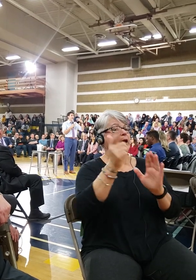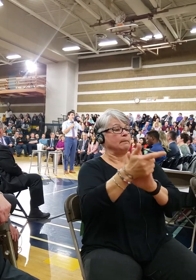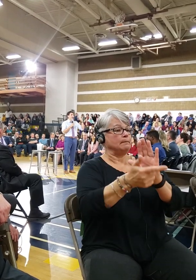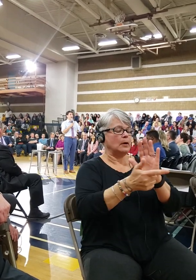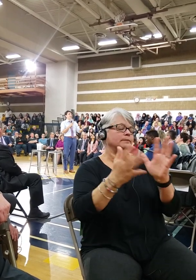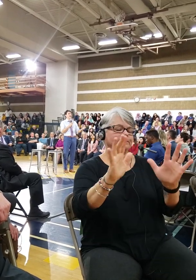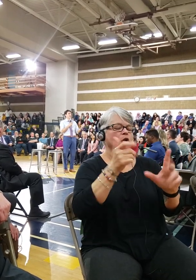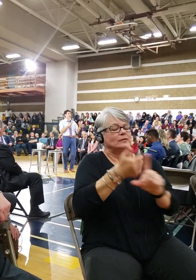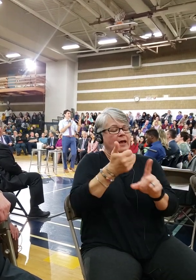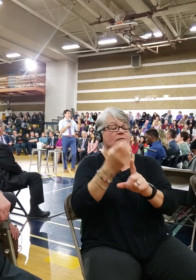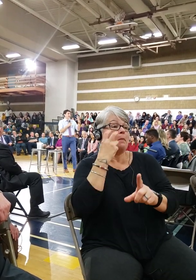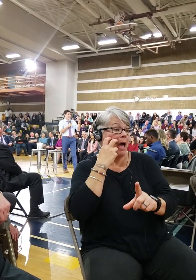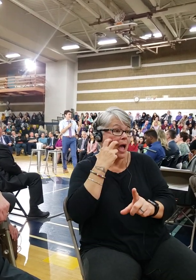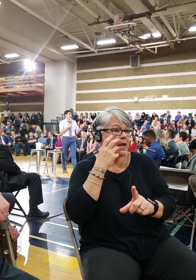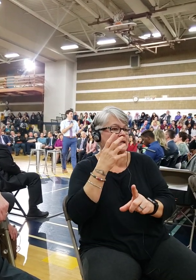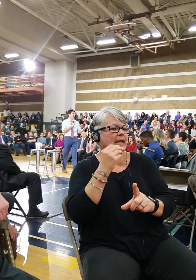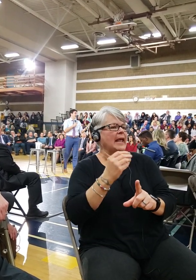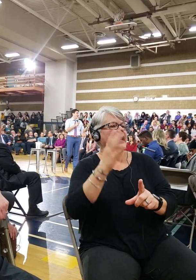has been